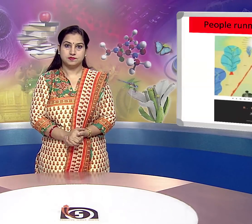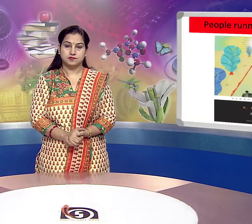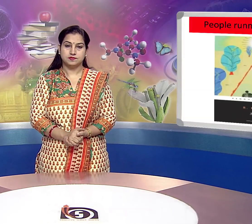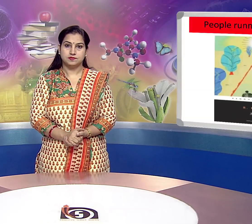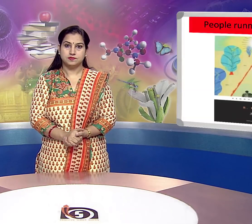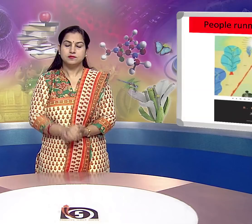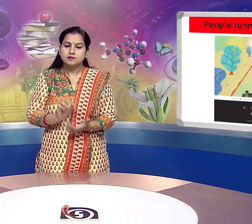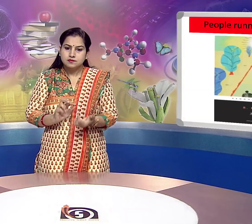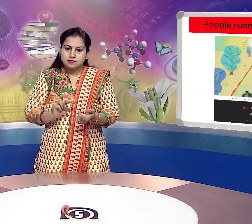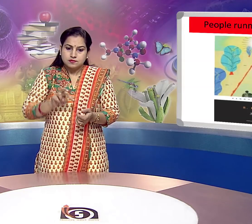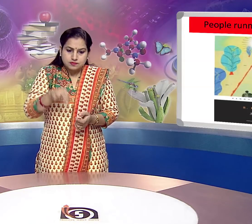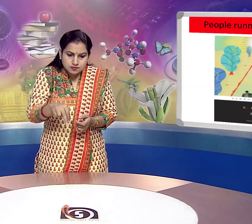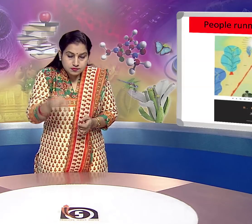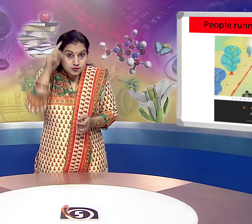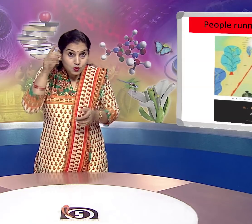The moment he steps on the road,